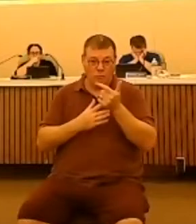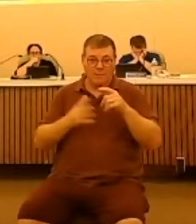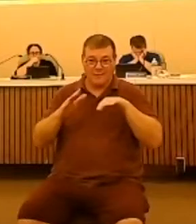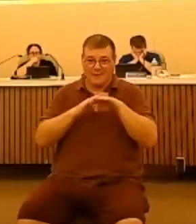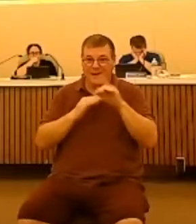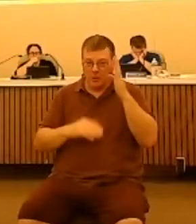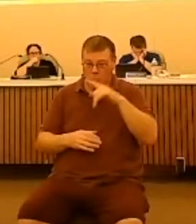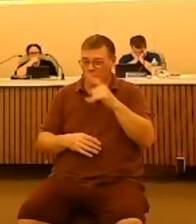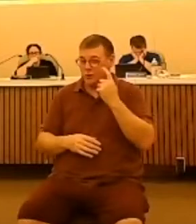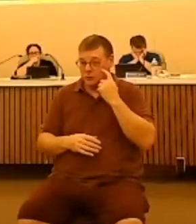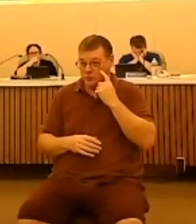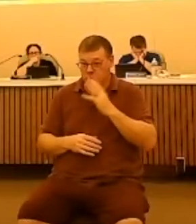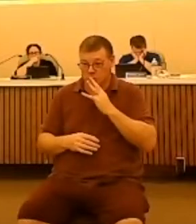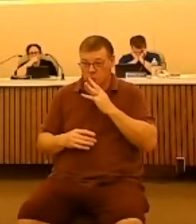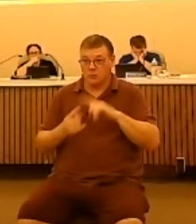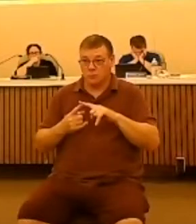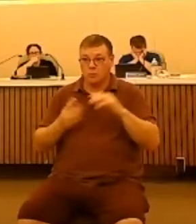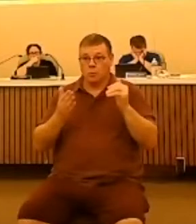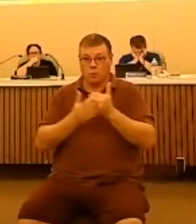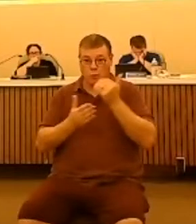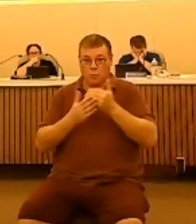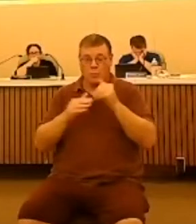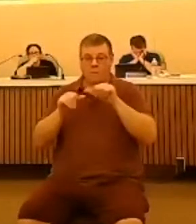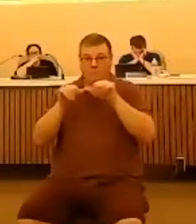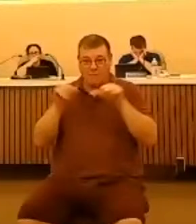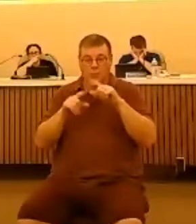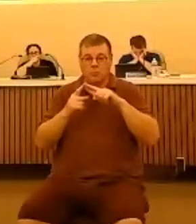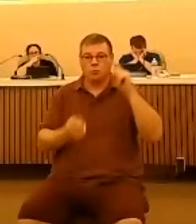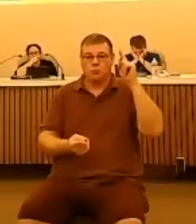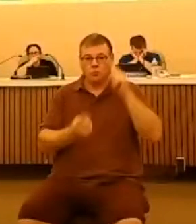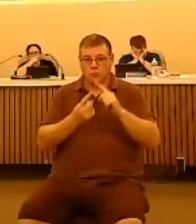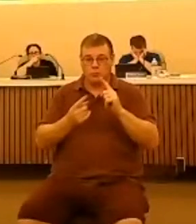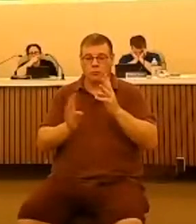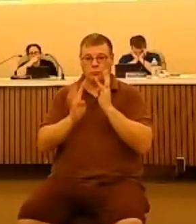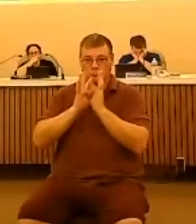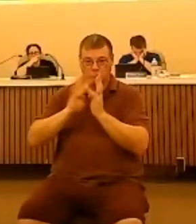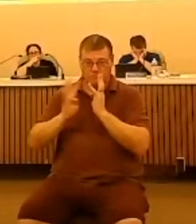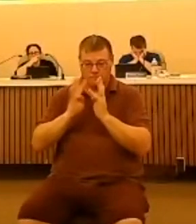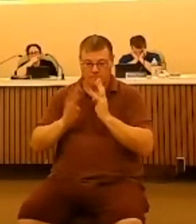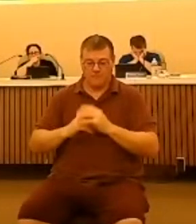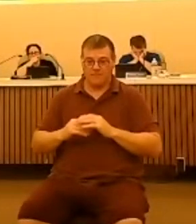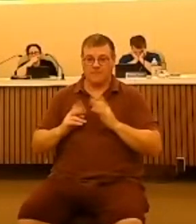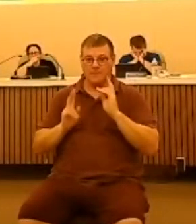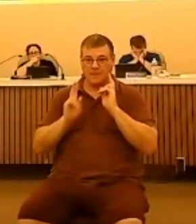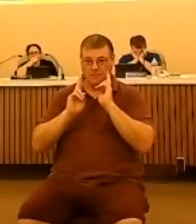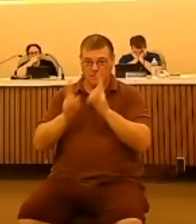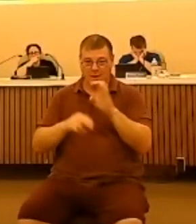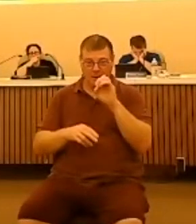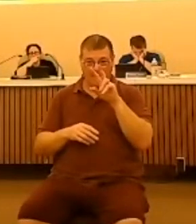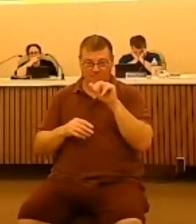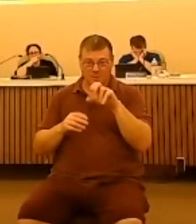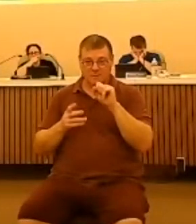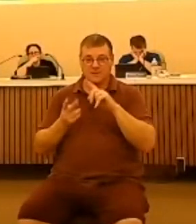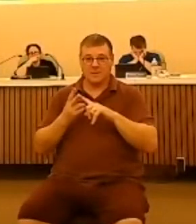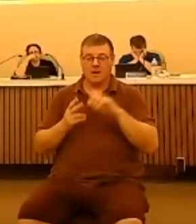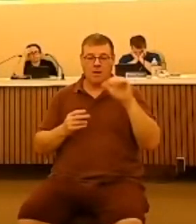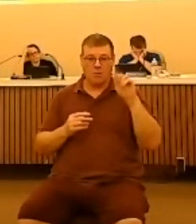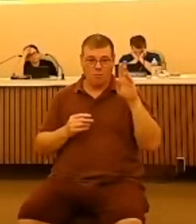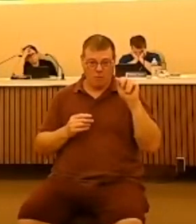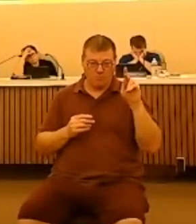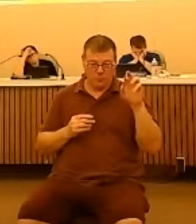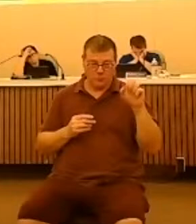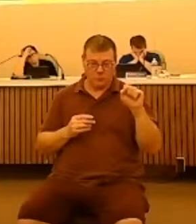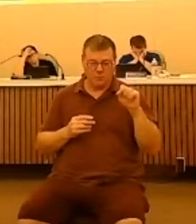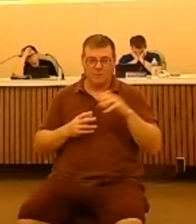about, I know, into the new subdivision to help reduce the amount of increased traffic traveling down Nevins Road and Authors Avenue,